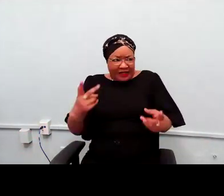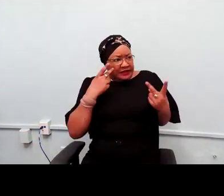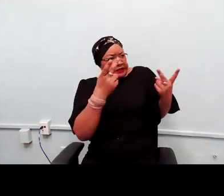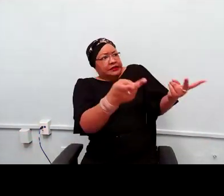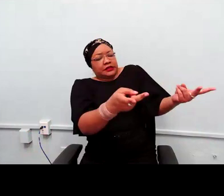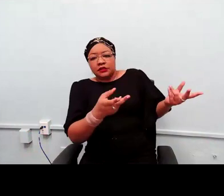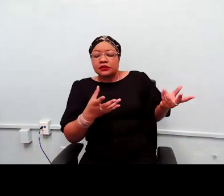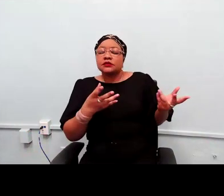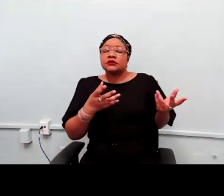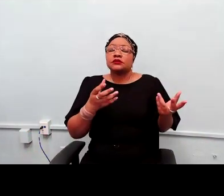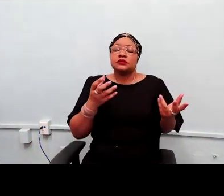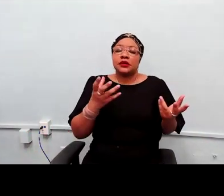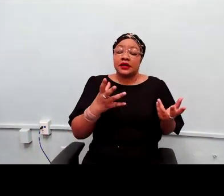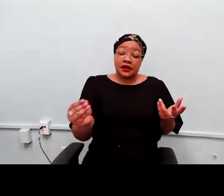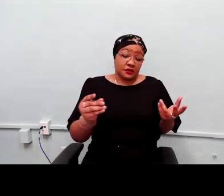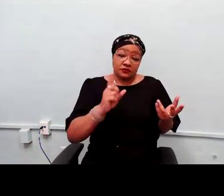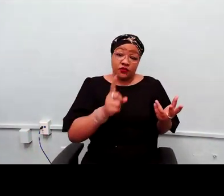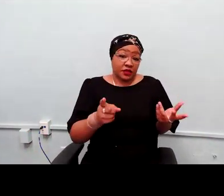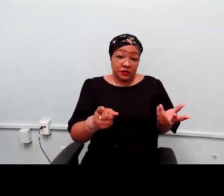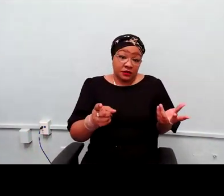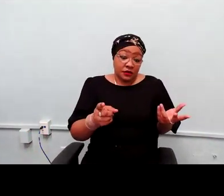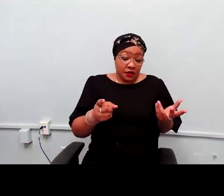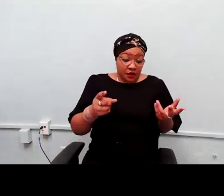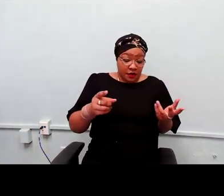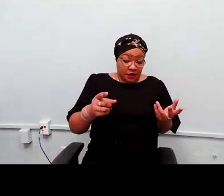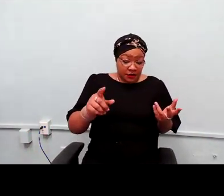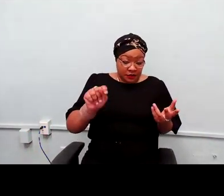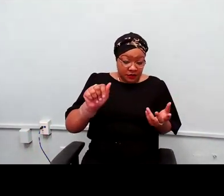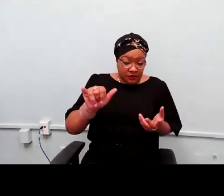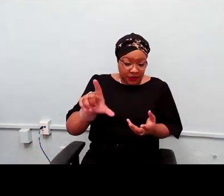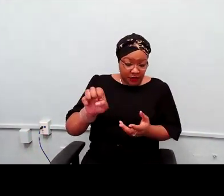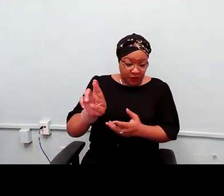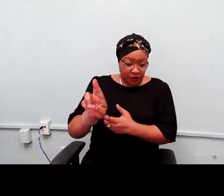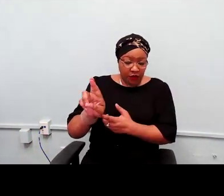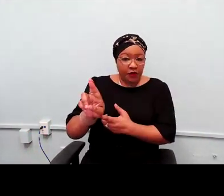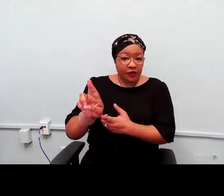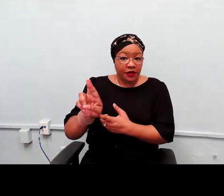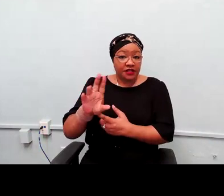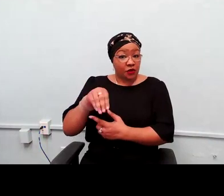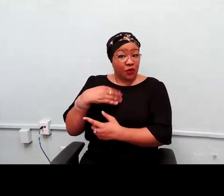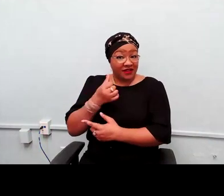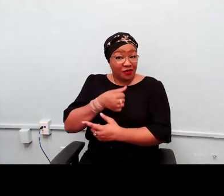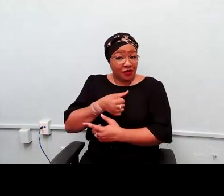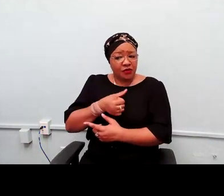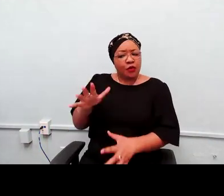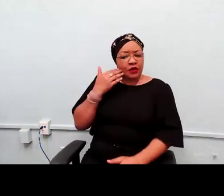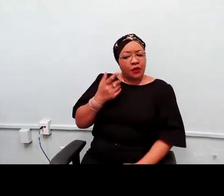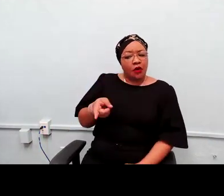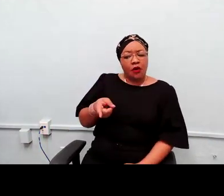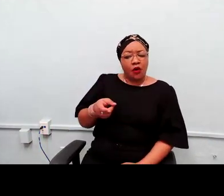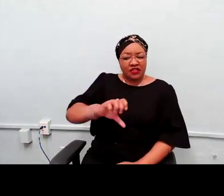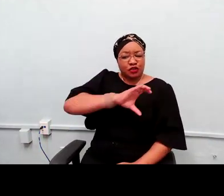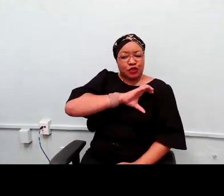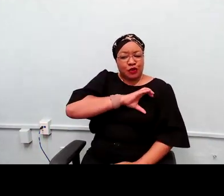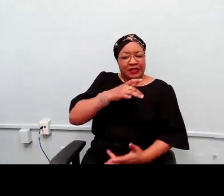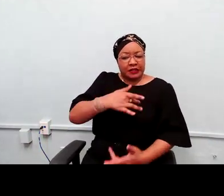no secret that as a white girl, Taylor didn't get followed the same way, right? So there already was